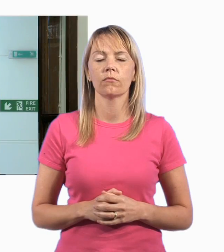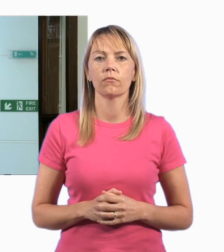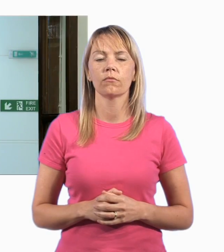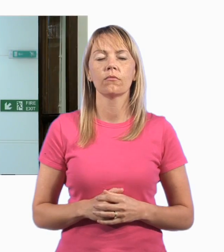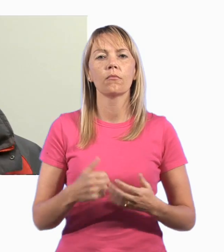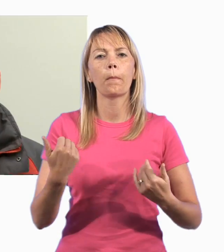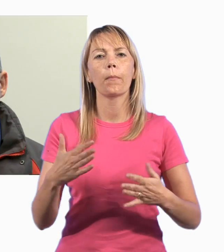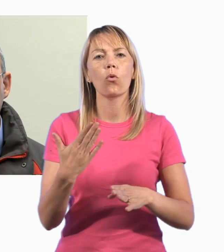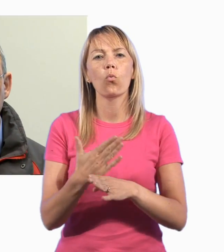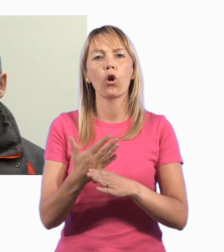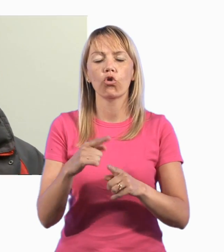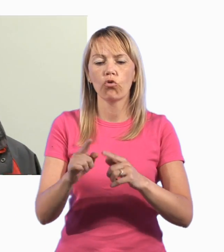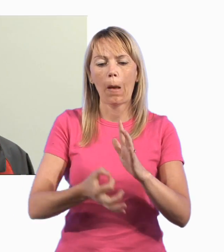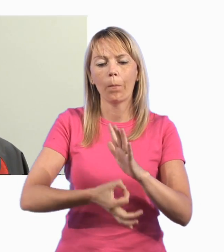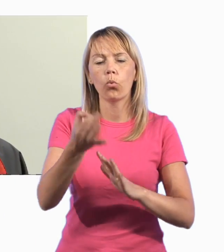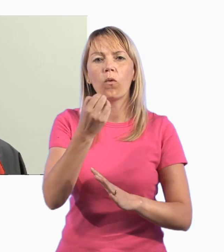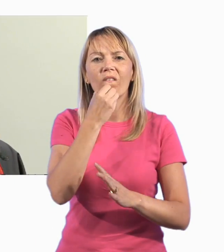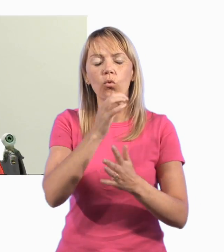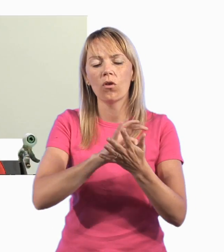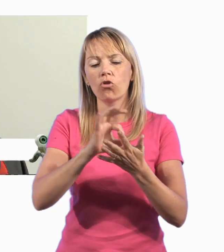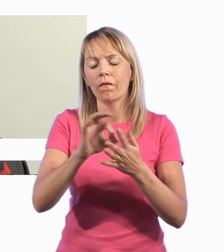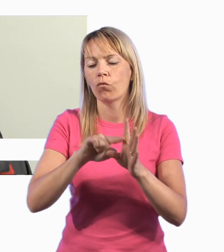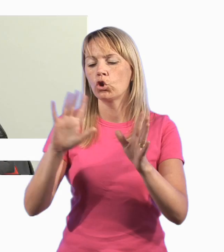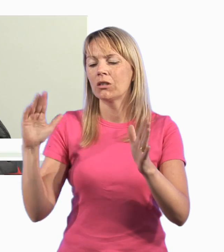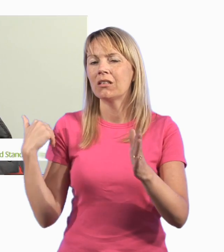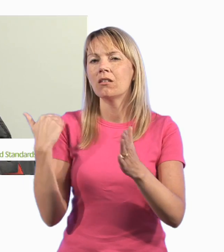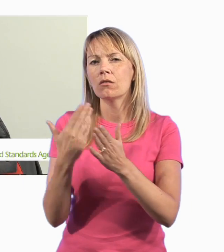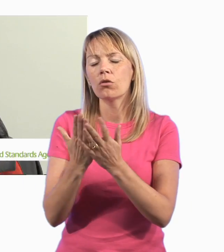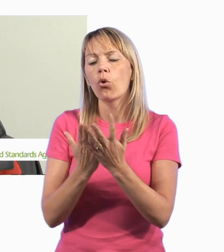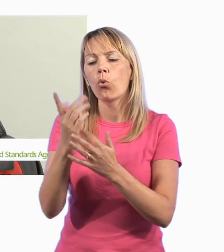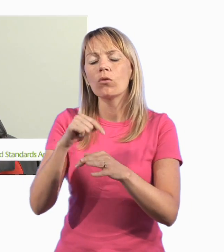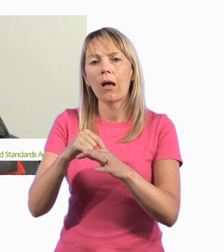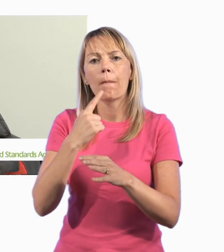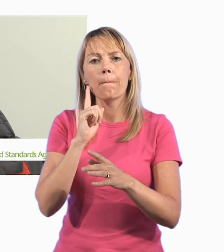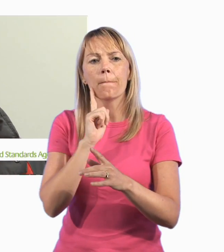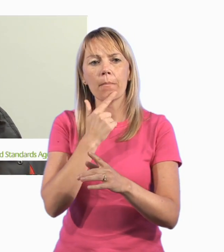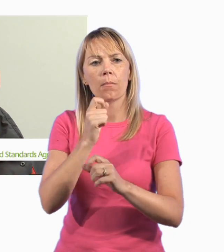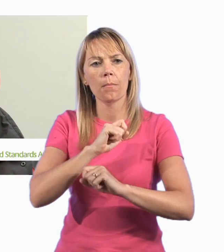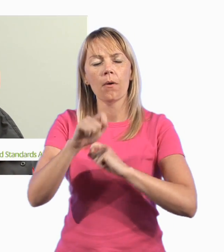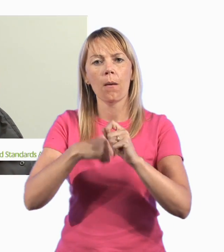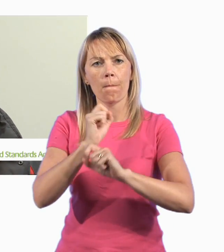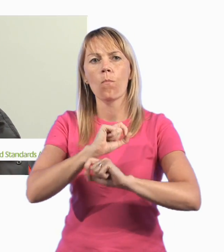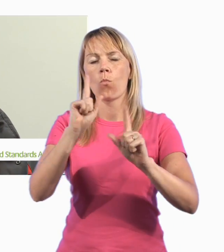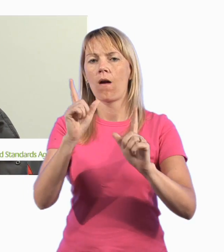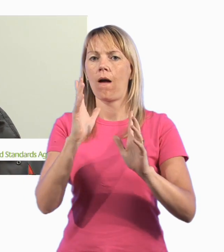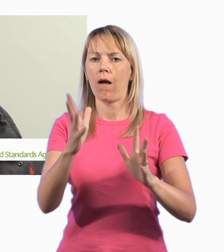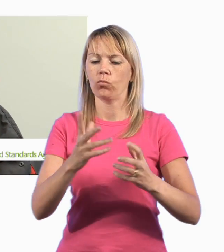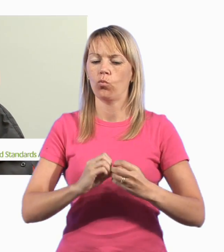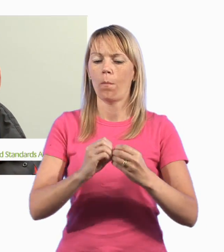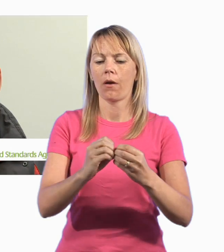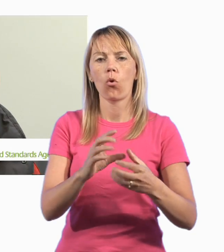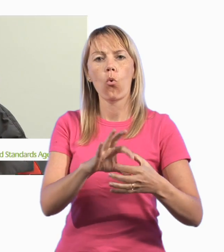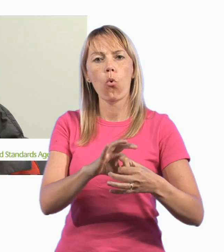I've been working on improving food hygiene for a number of years now, and over that time people have become a lot more aware of what they need to do to produce food safely at